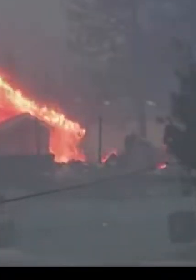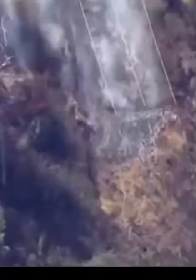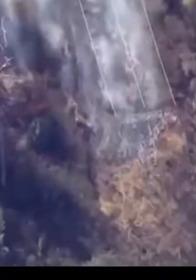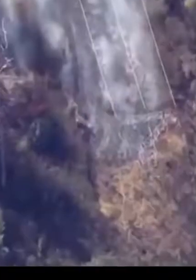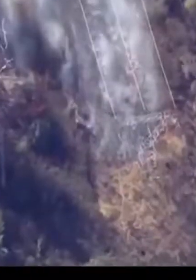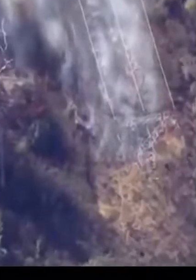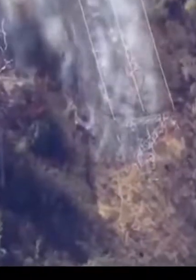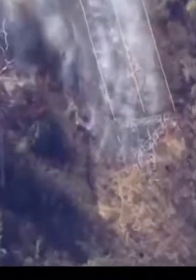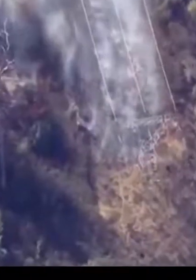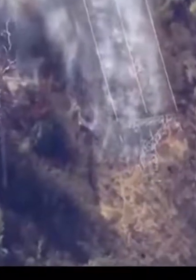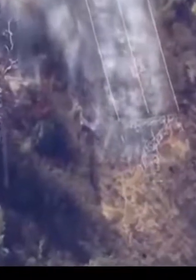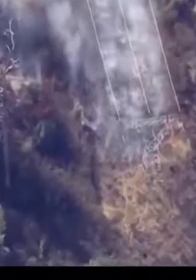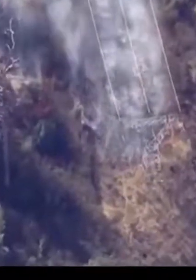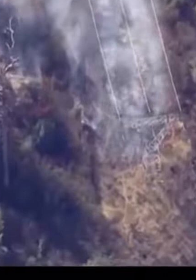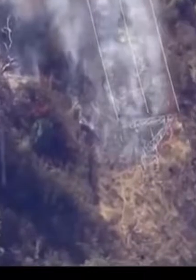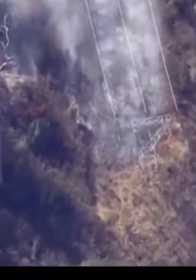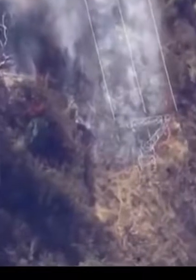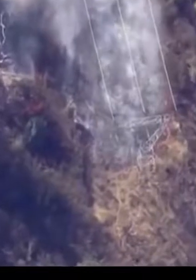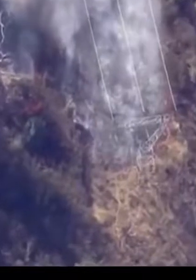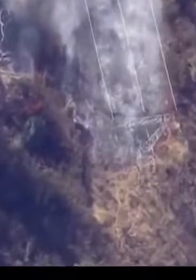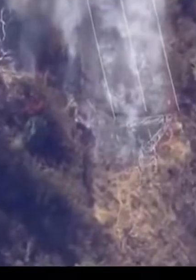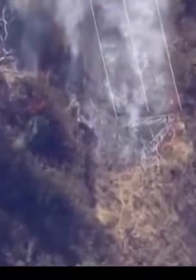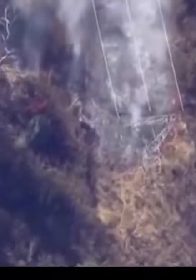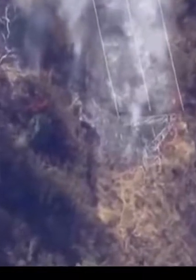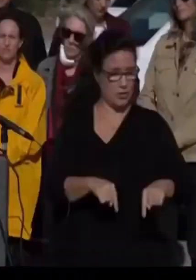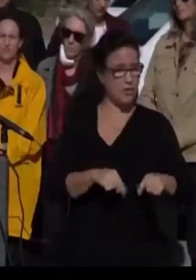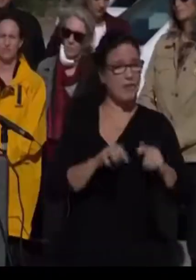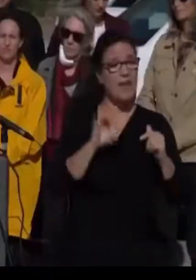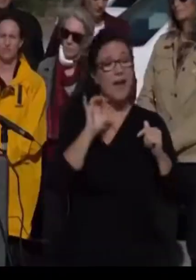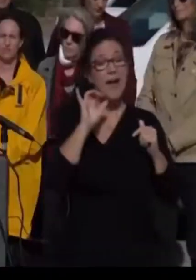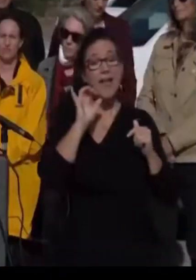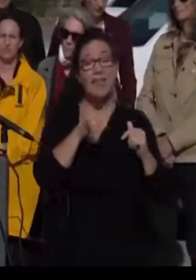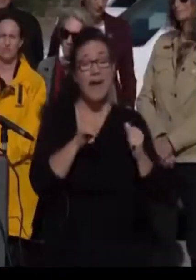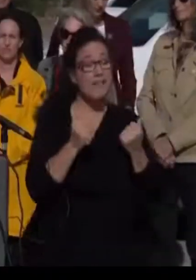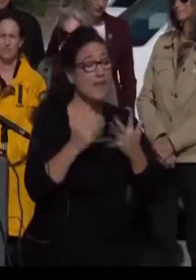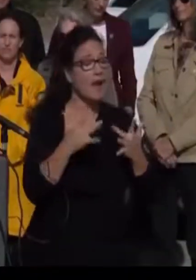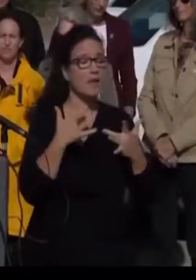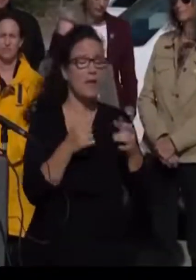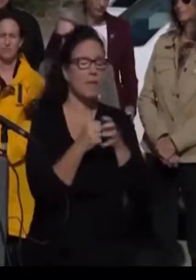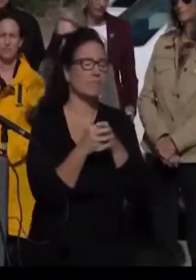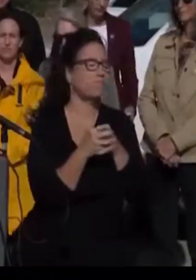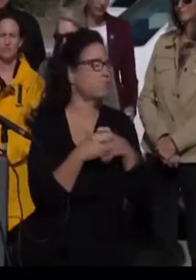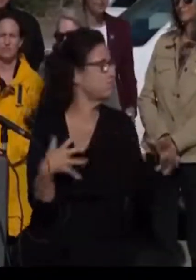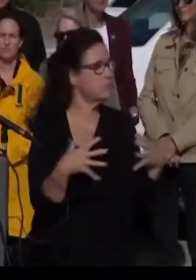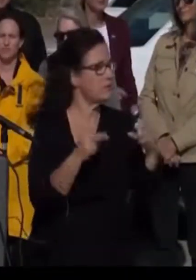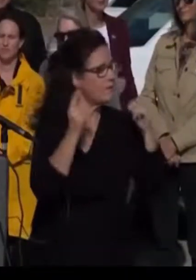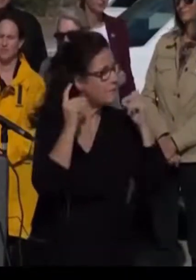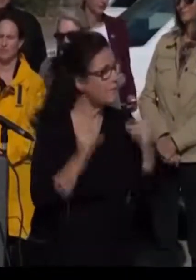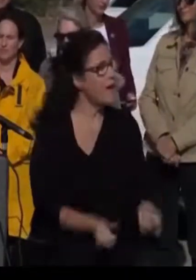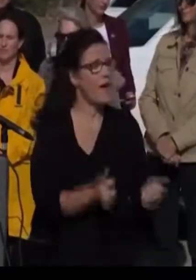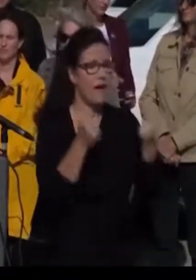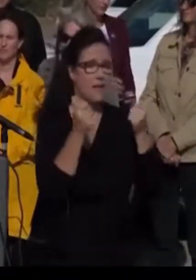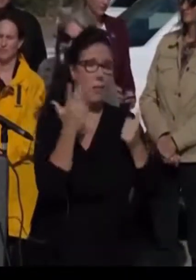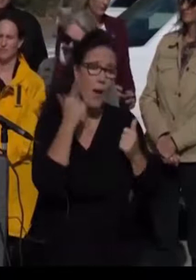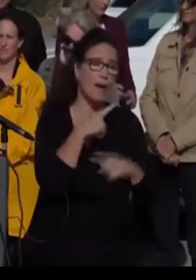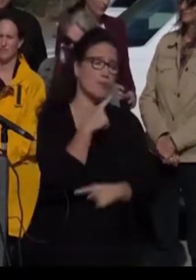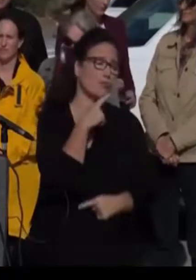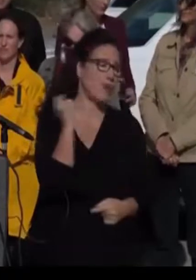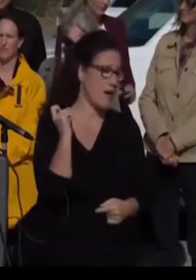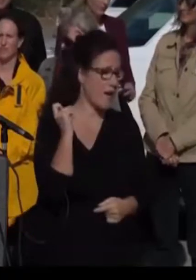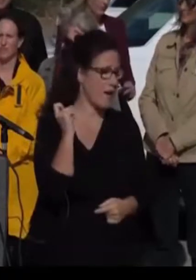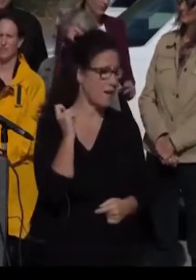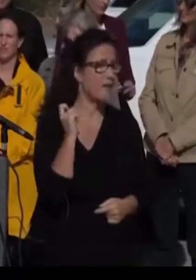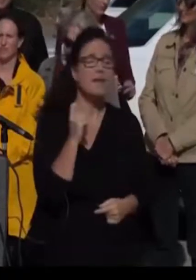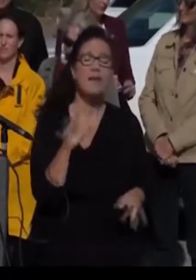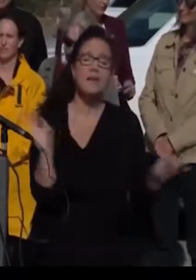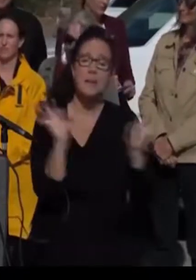spread is exponentially more than it used to be. Please heed evacuation warnings. Do not stay in your